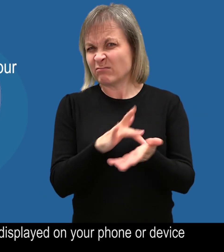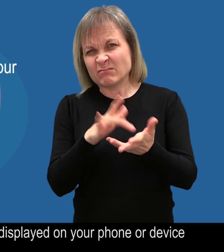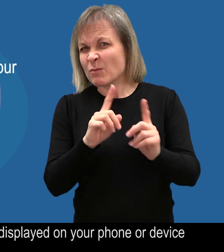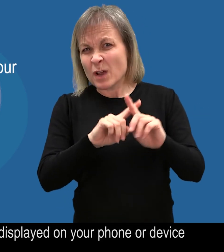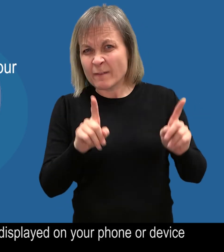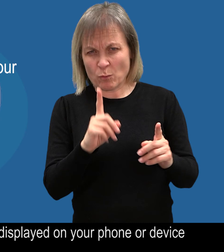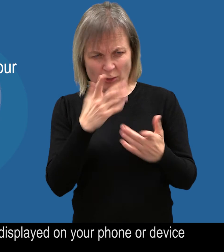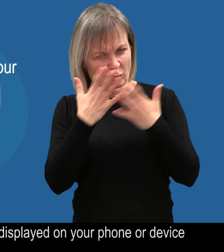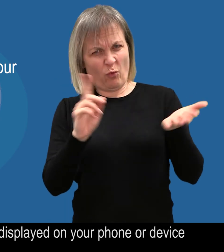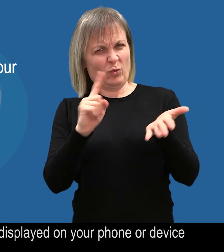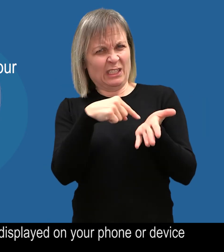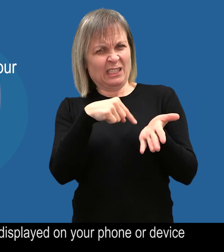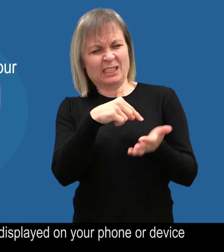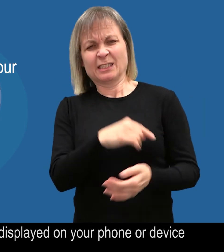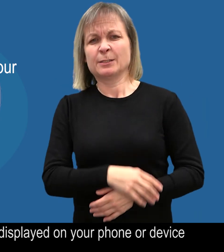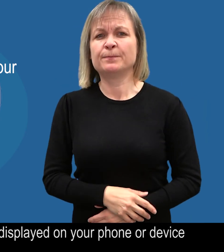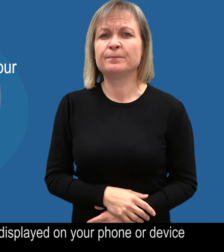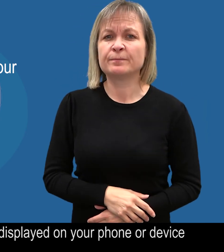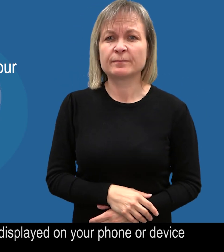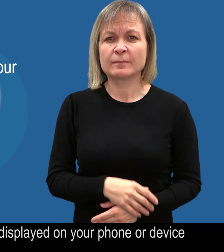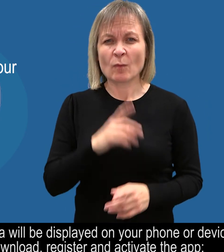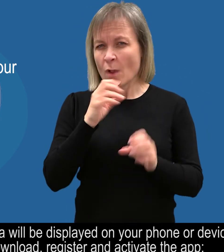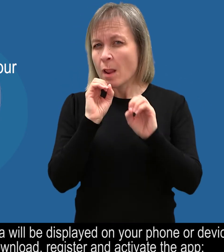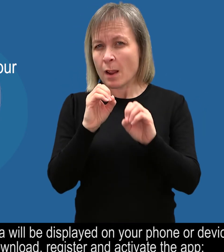What is displayed on your phone or device?